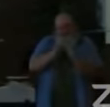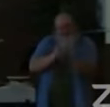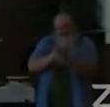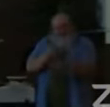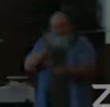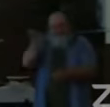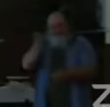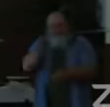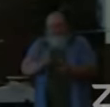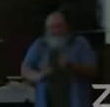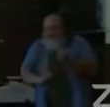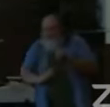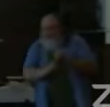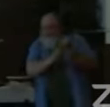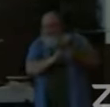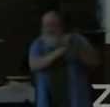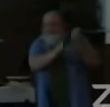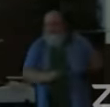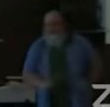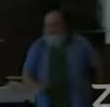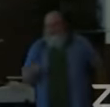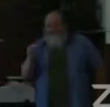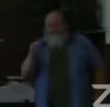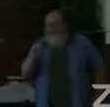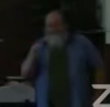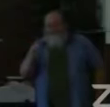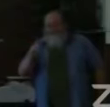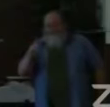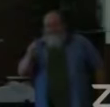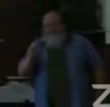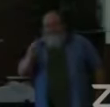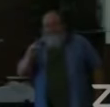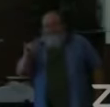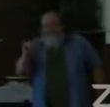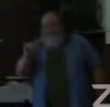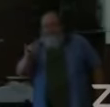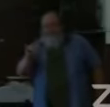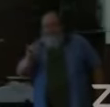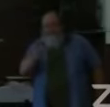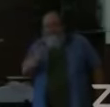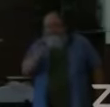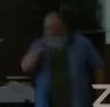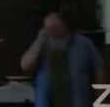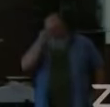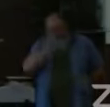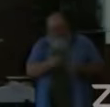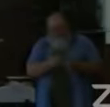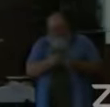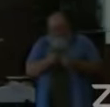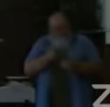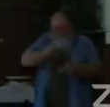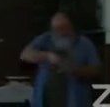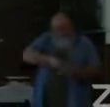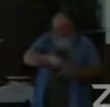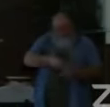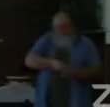Melanie, do you remember years ago you were driving from Connecticut to Worcester, Mass? And you ran out of gas just before the